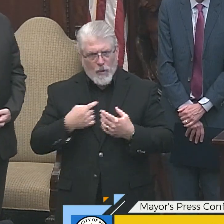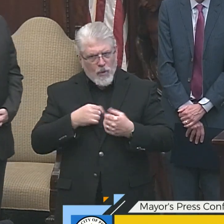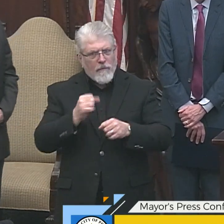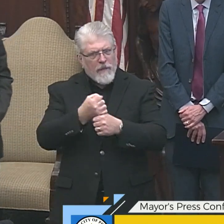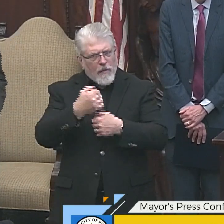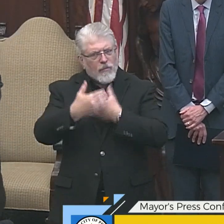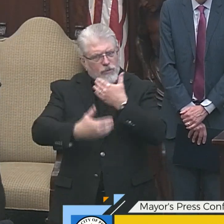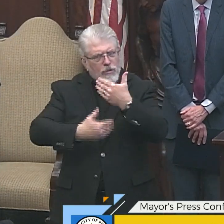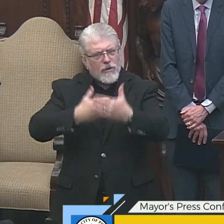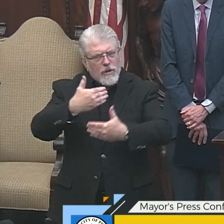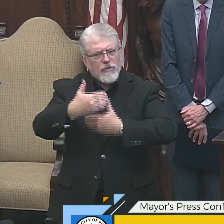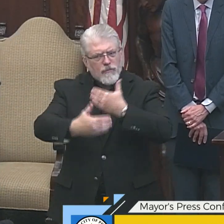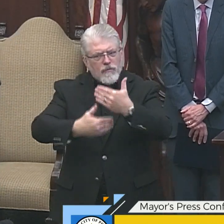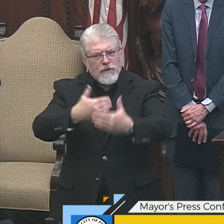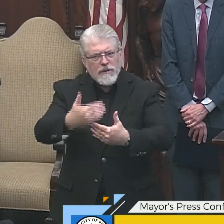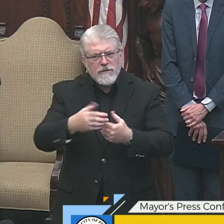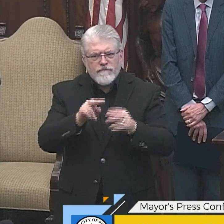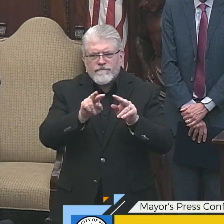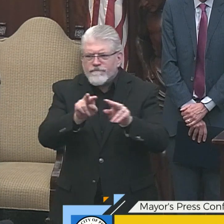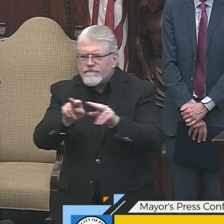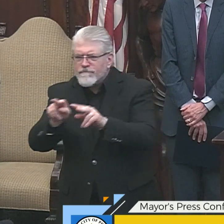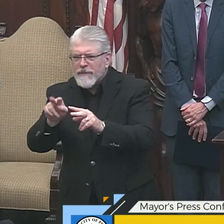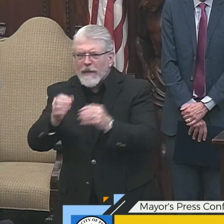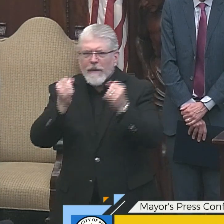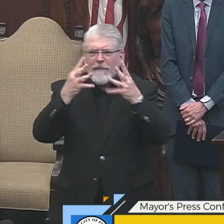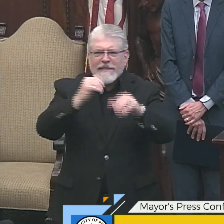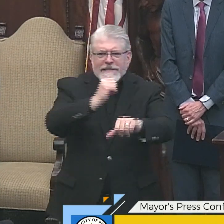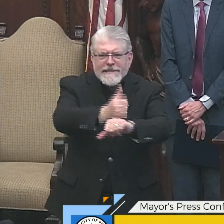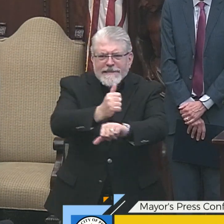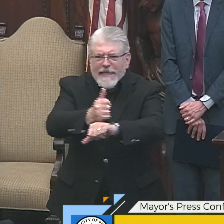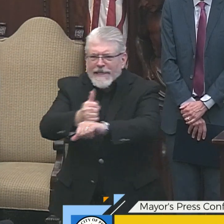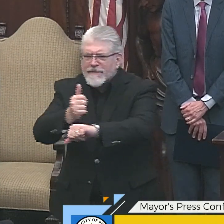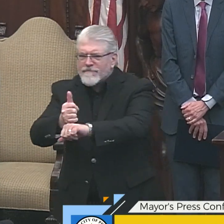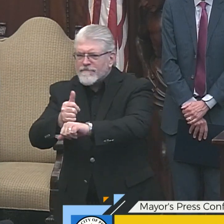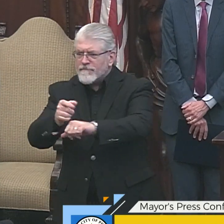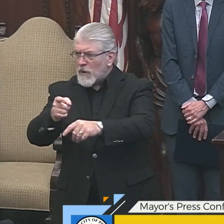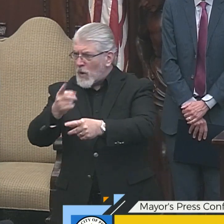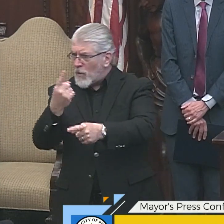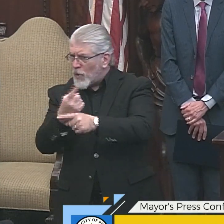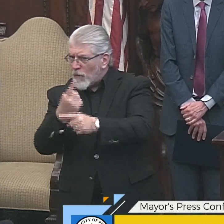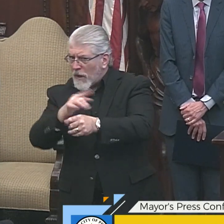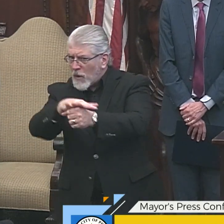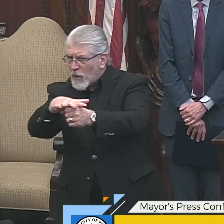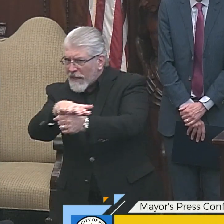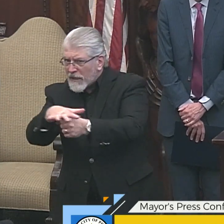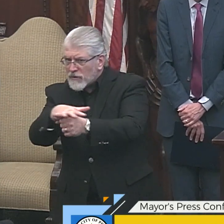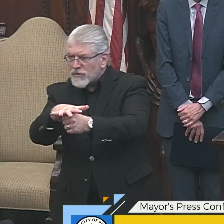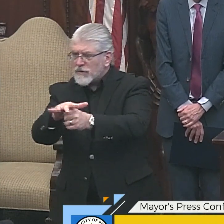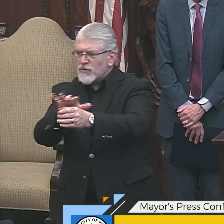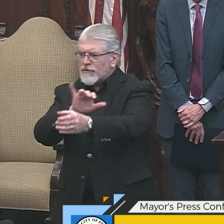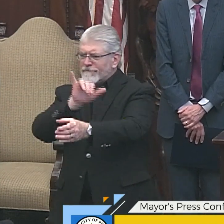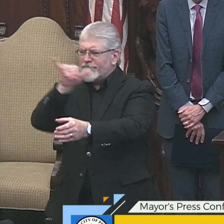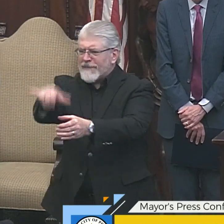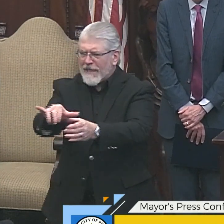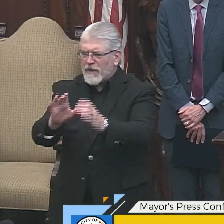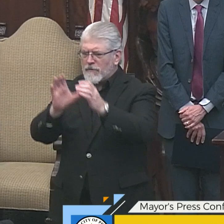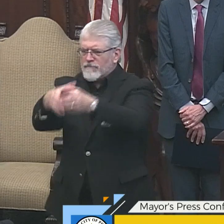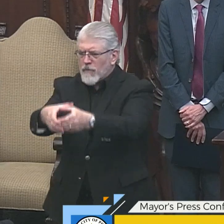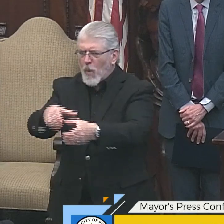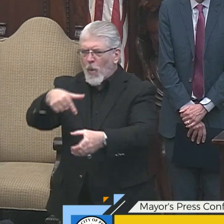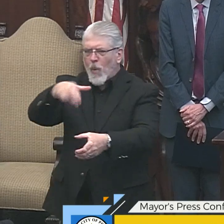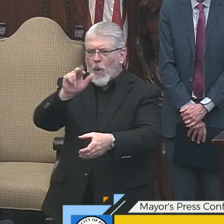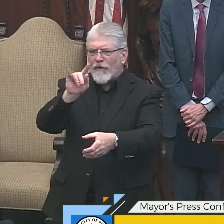number of sites to be able to identify appropriate locations and hope to be able to secure those sites in the next week or